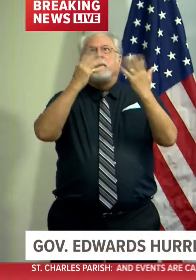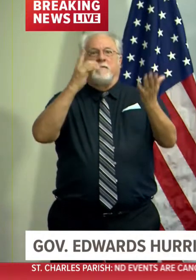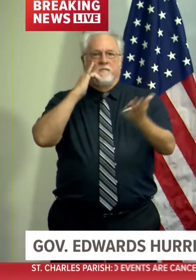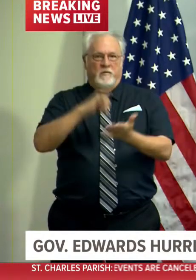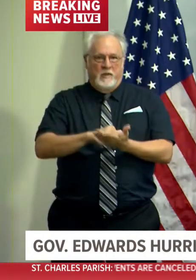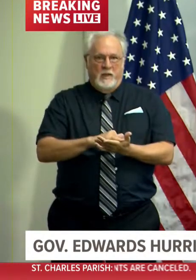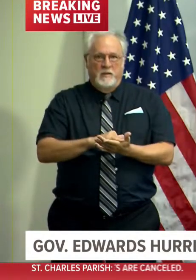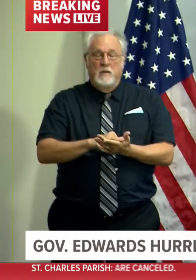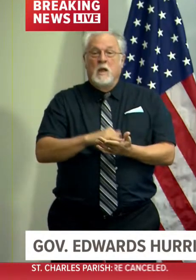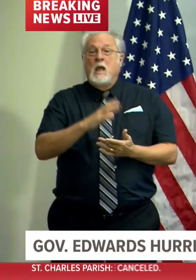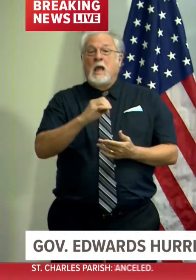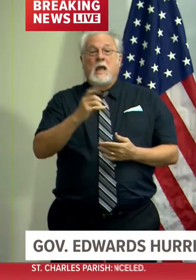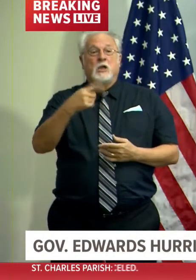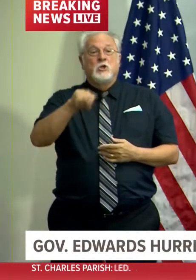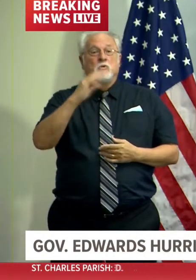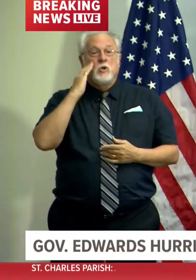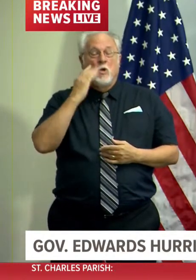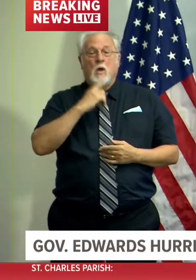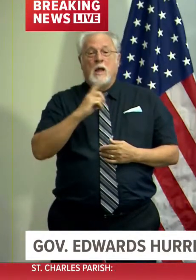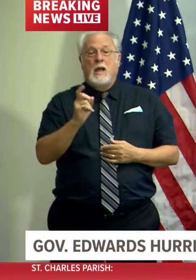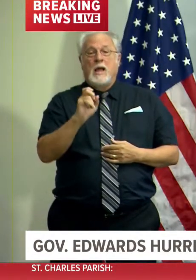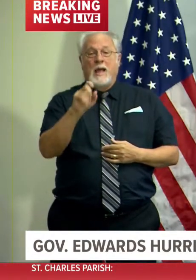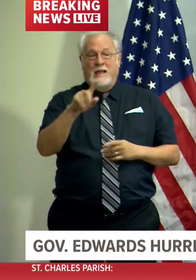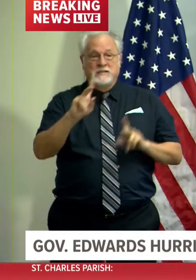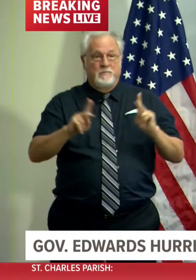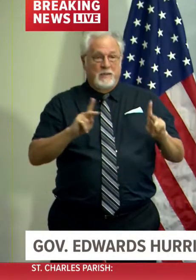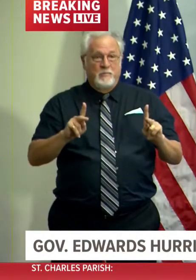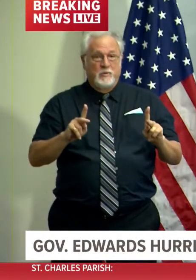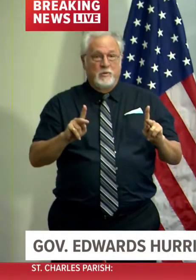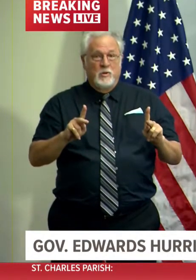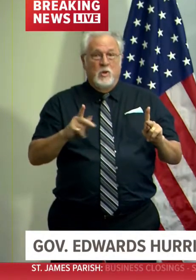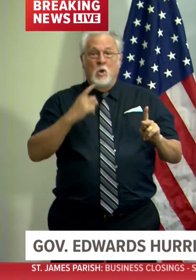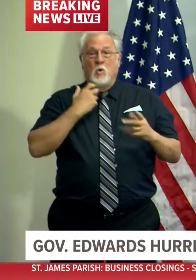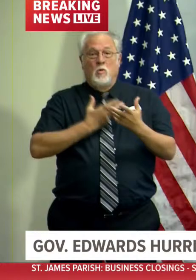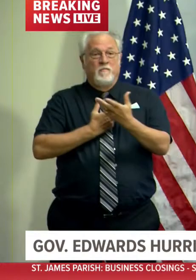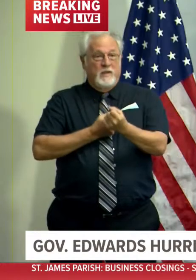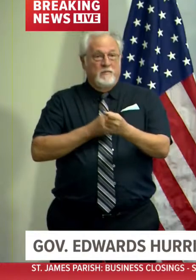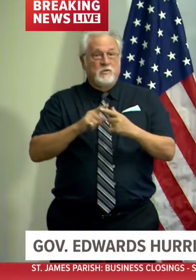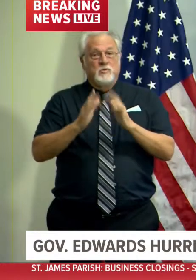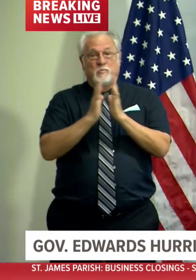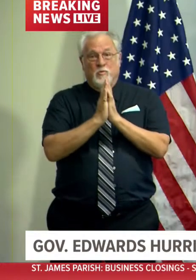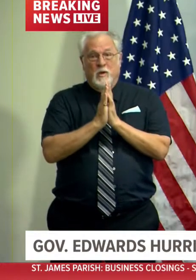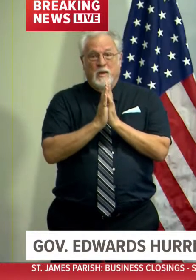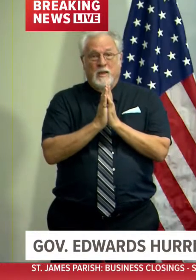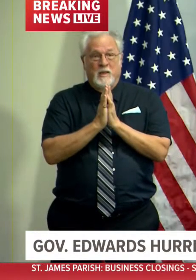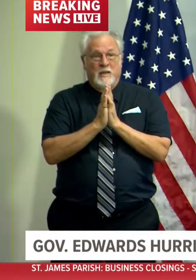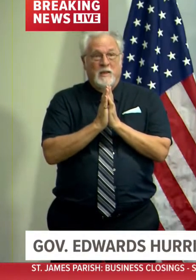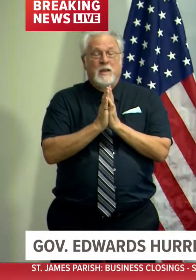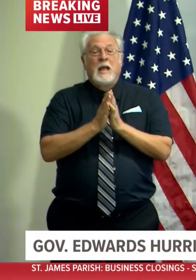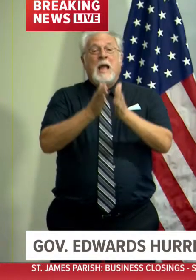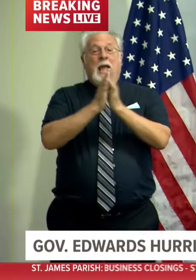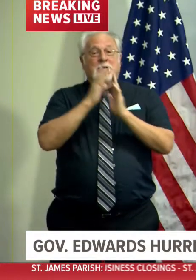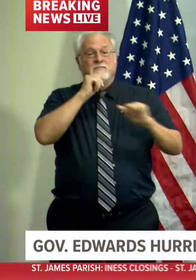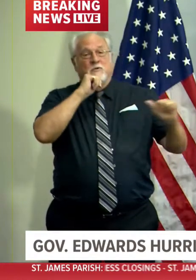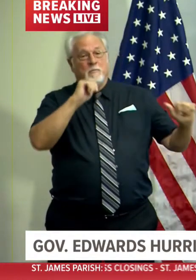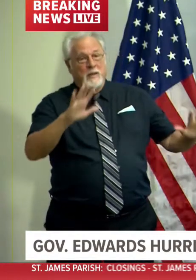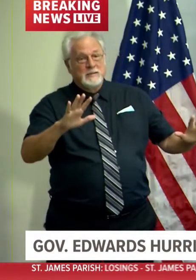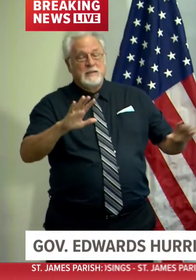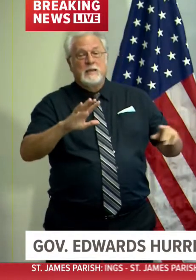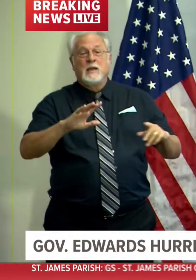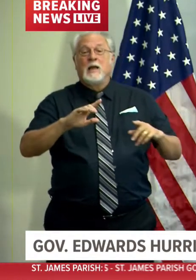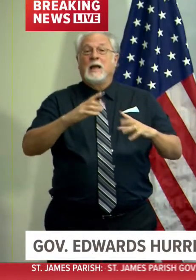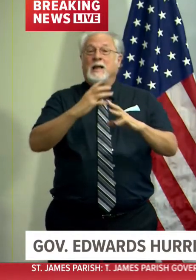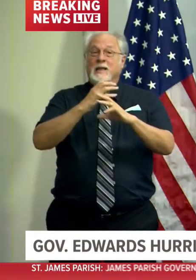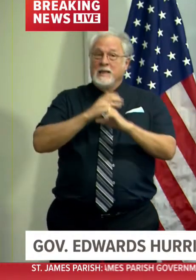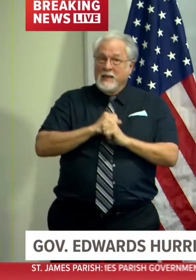that. And you know that I ask the people who are faithful to pray and to ask for blessings. And when we get them, we need